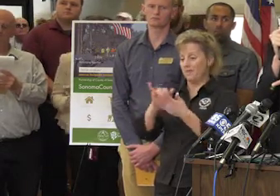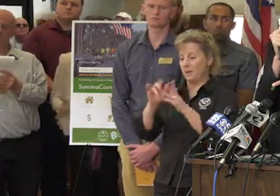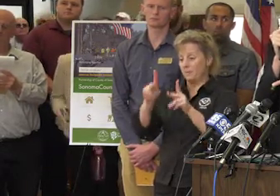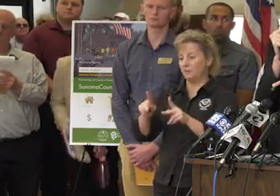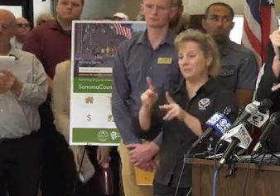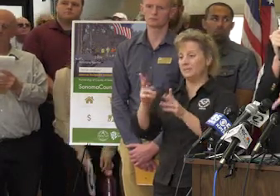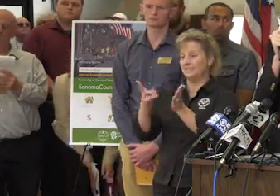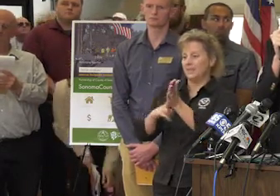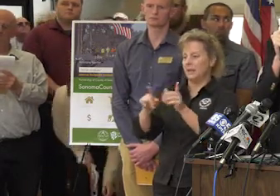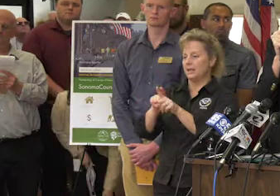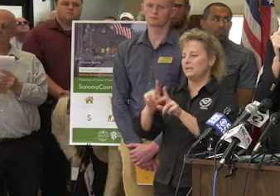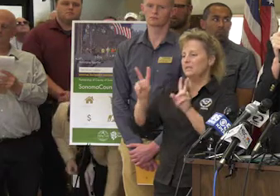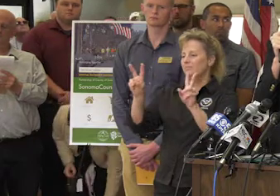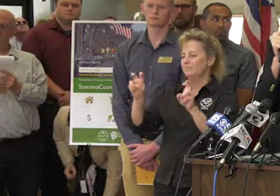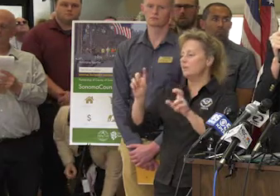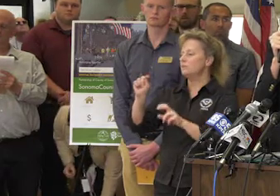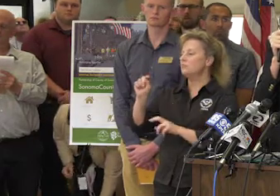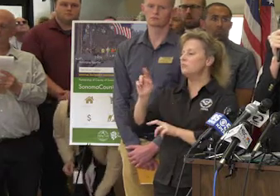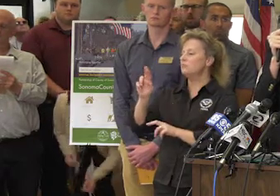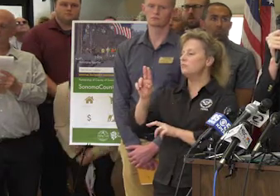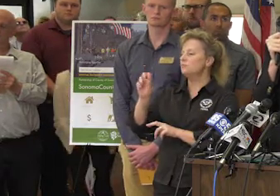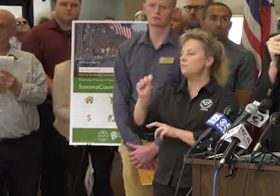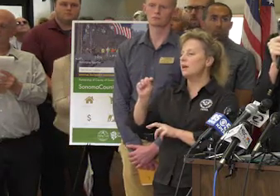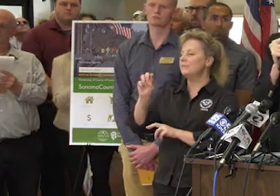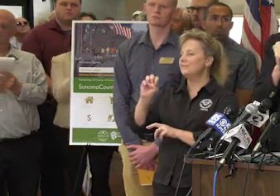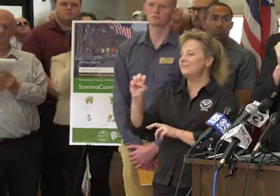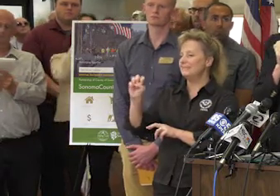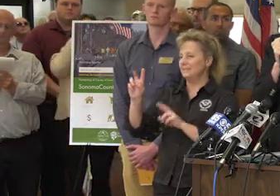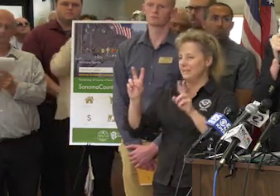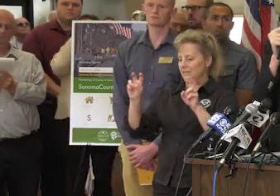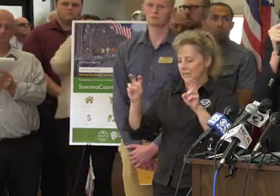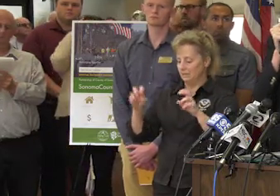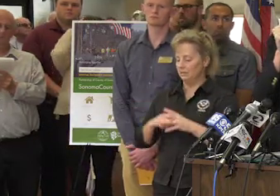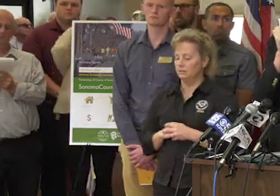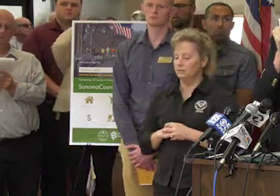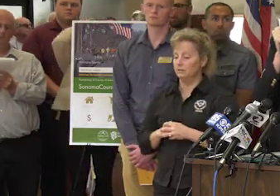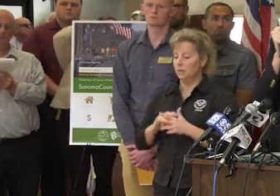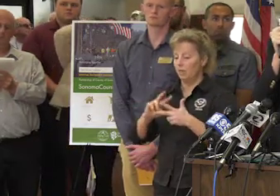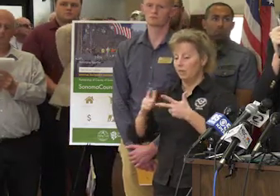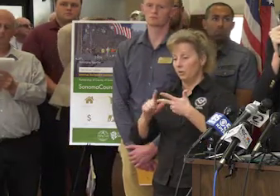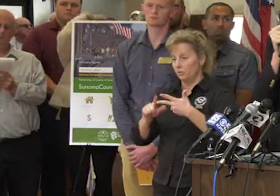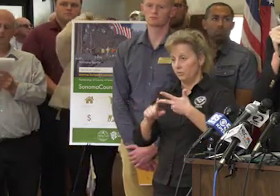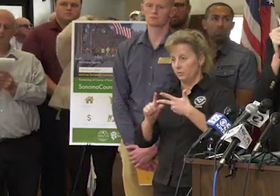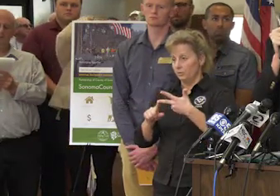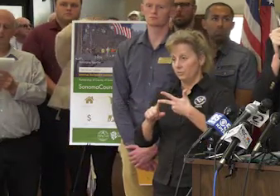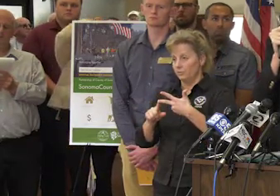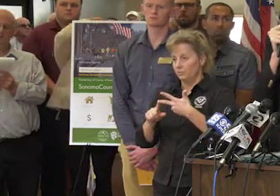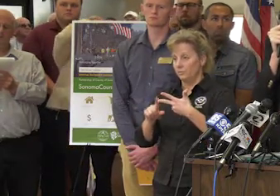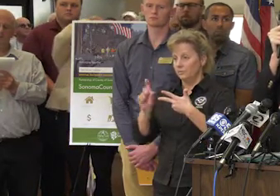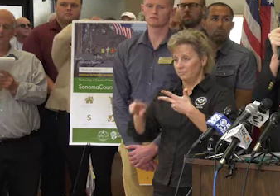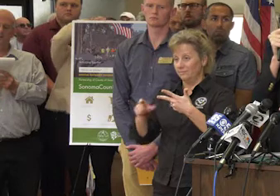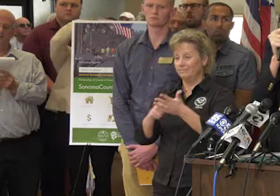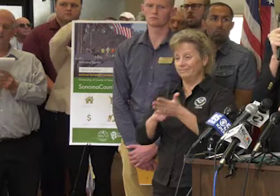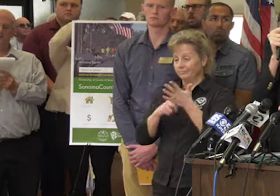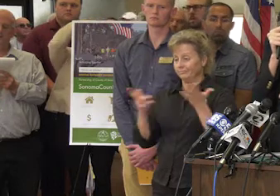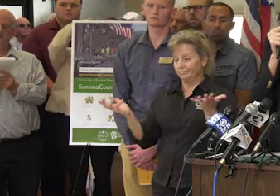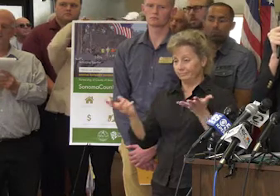as a trustee. The third piece that we need also is